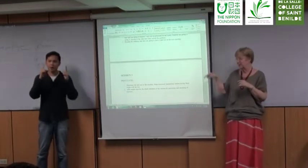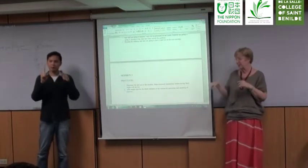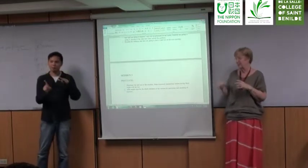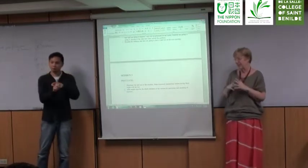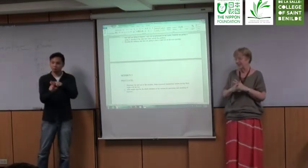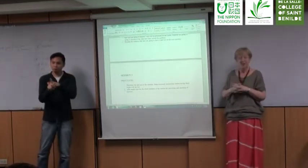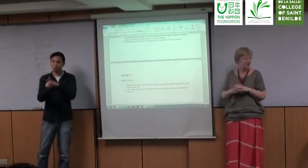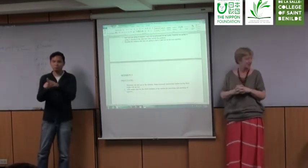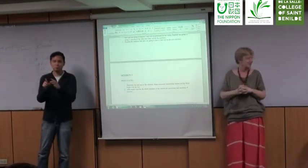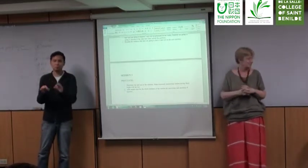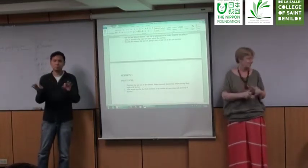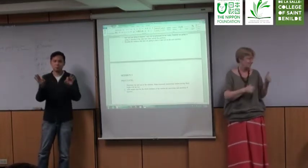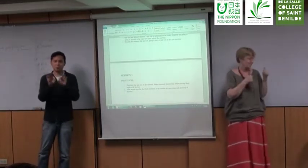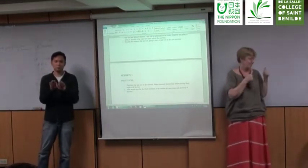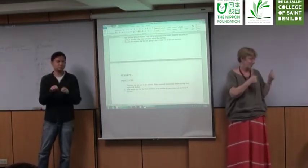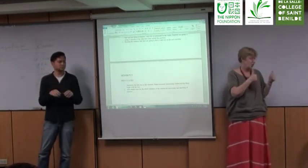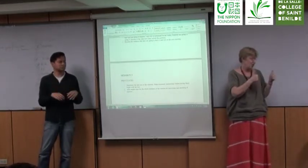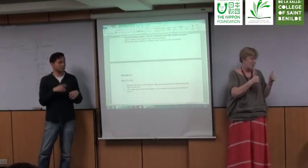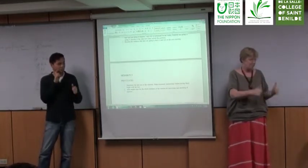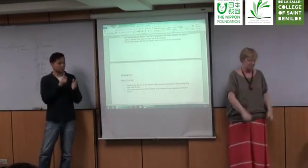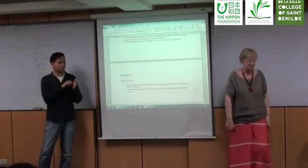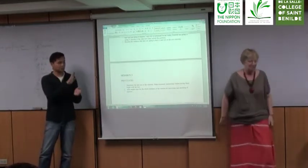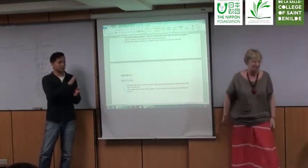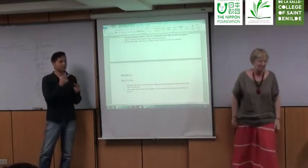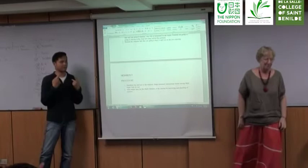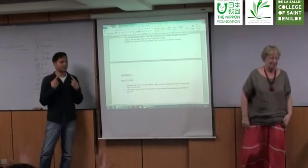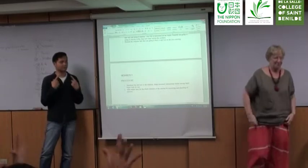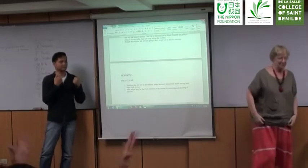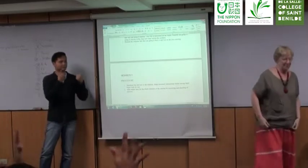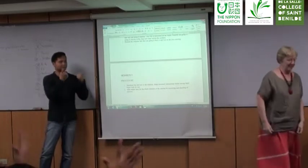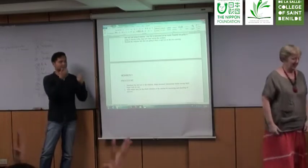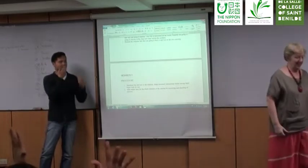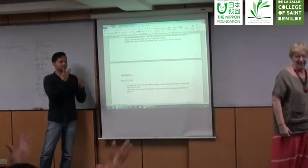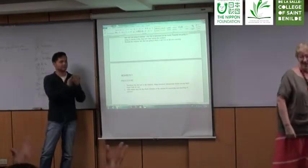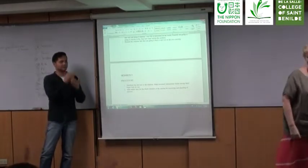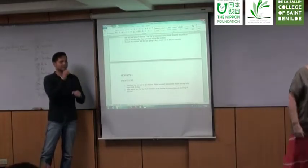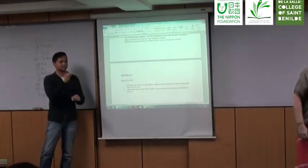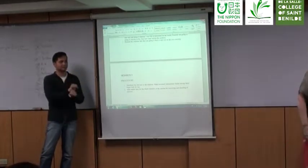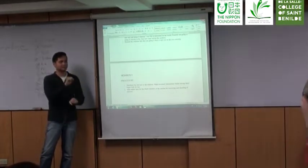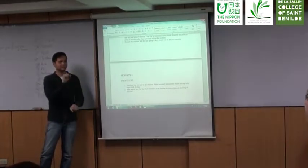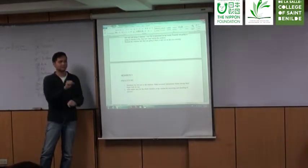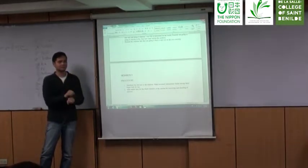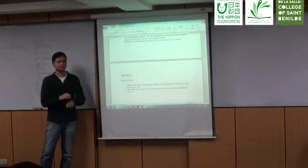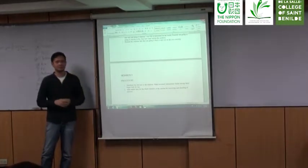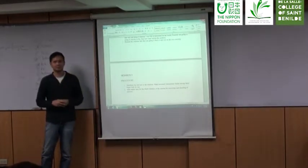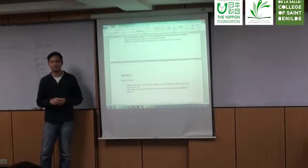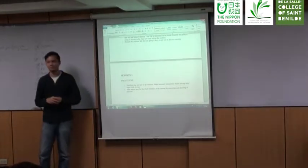try.